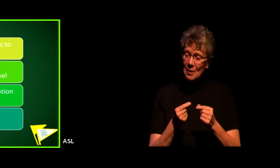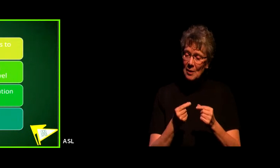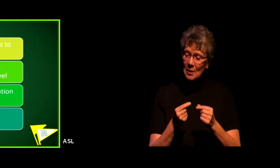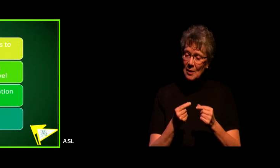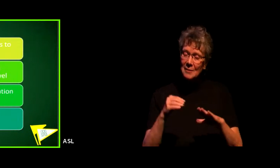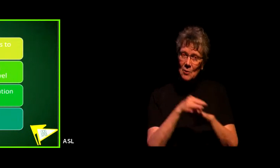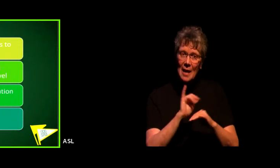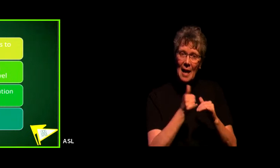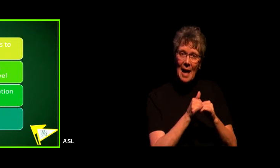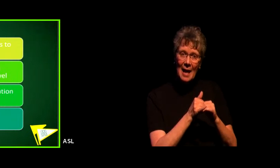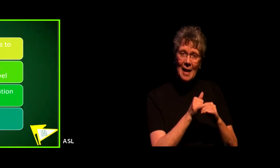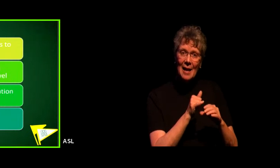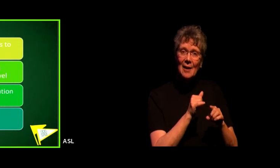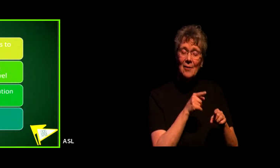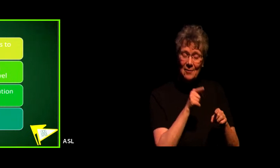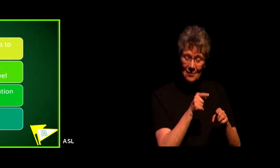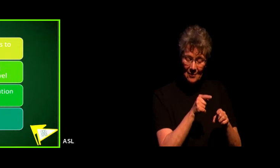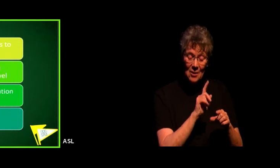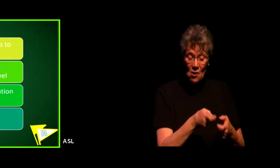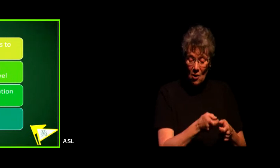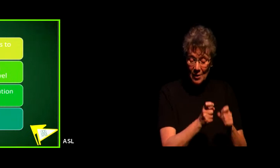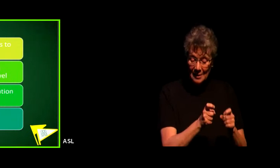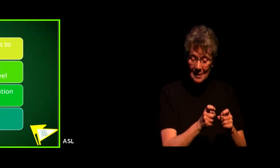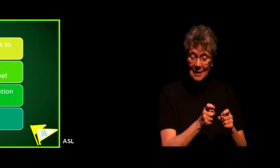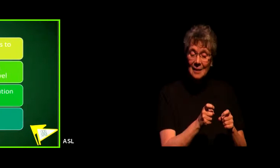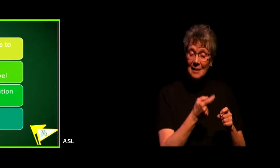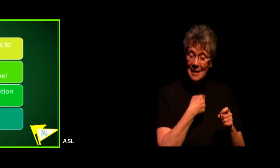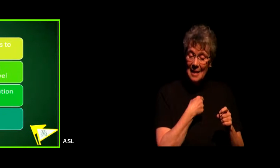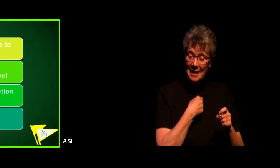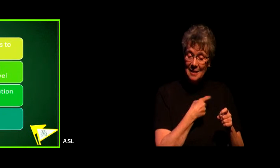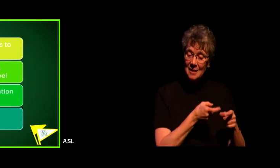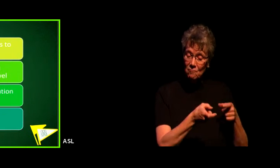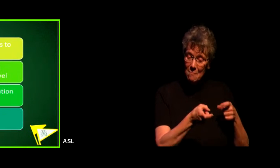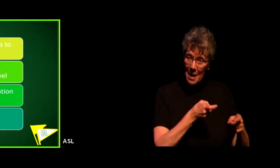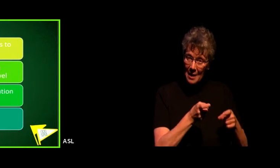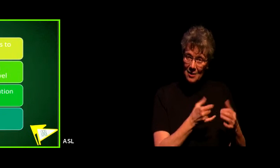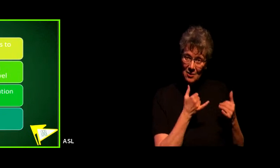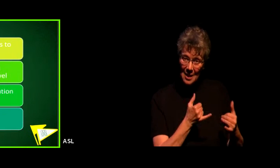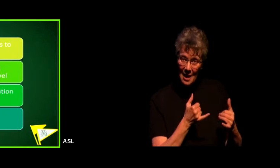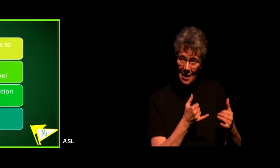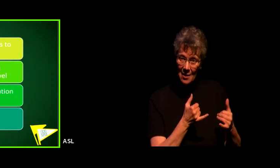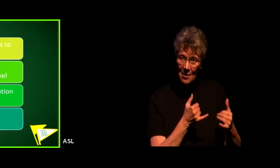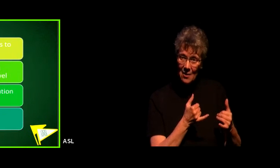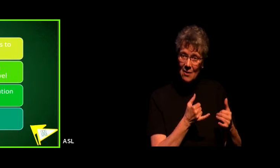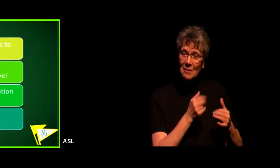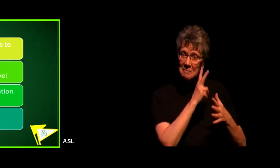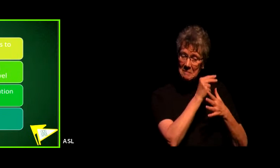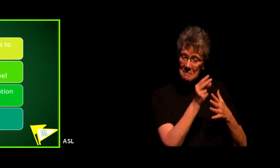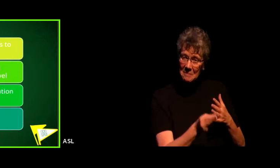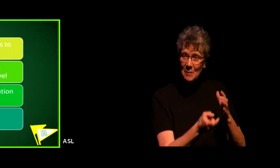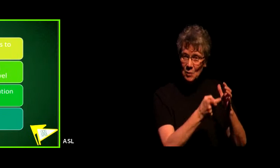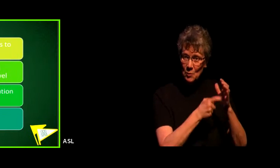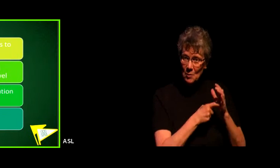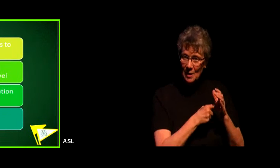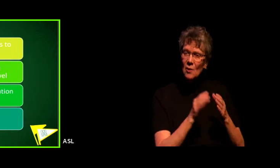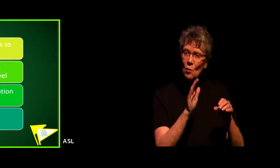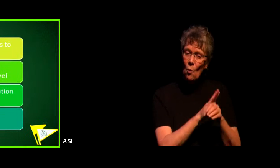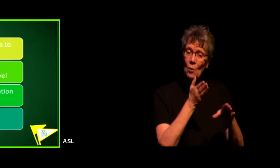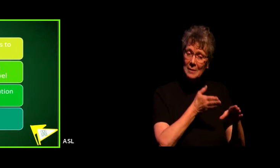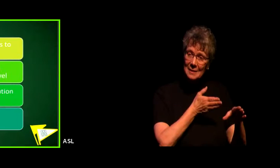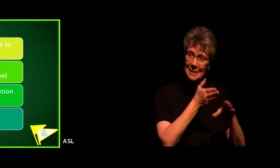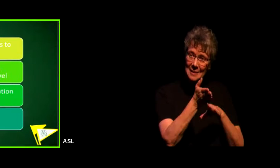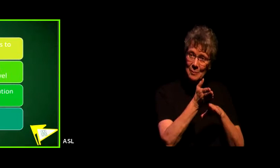uphold, to recognize the rights of Indigenous peoples to their own cultural heritage and transform the discipline as a whole, even including outside